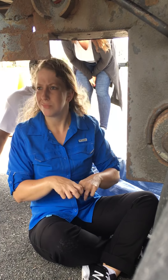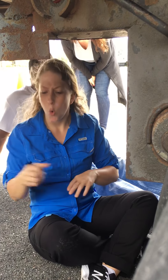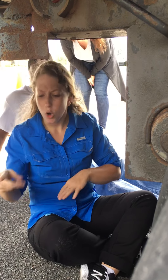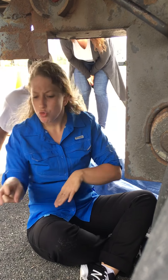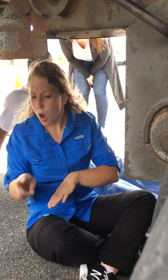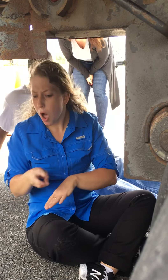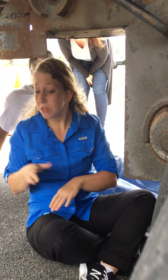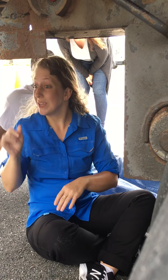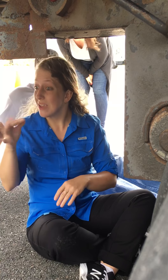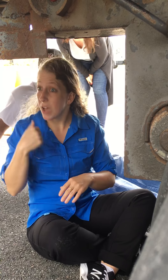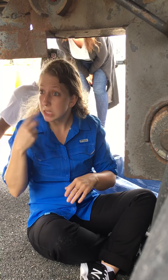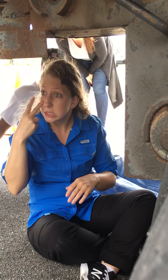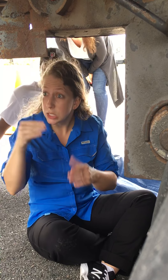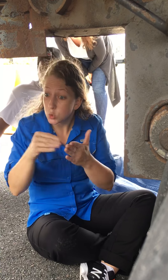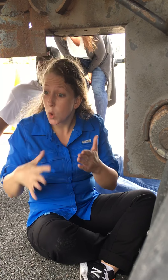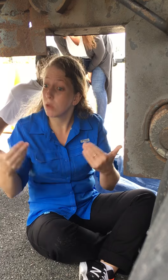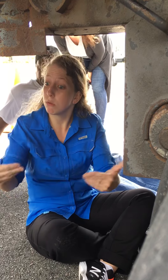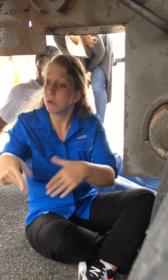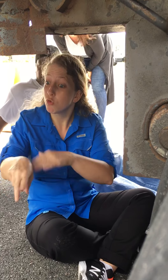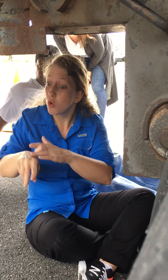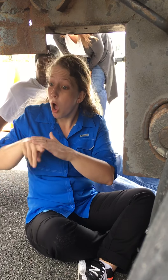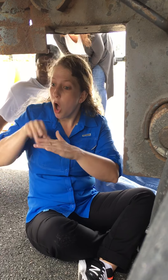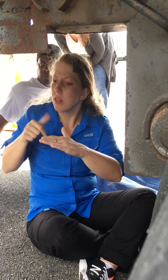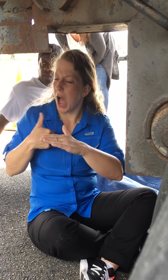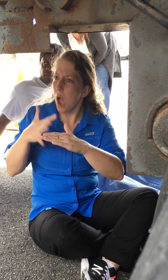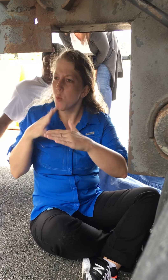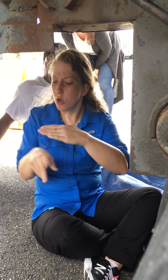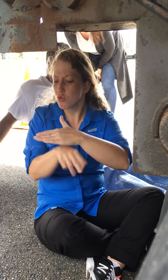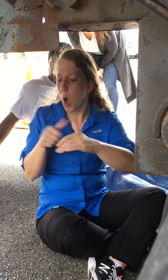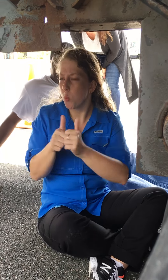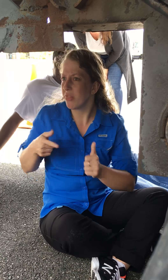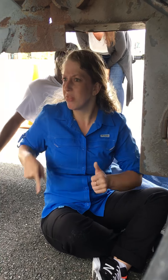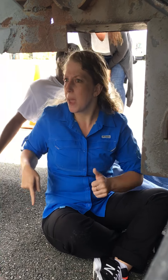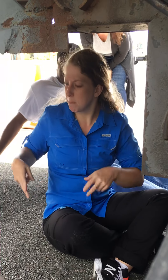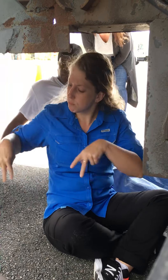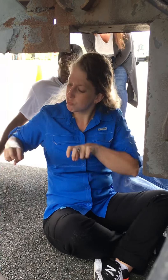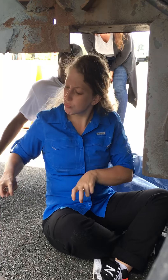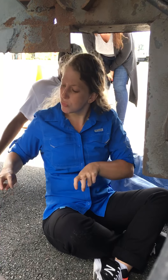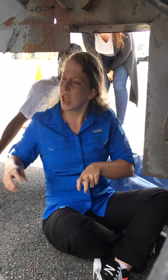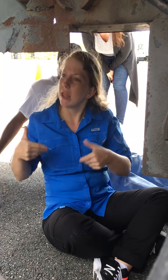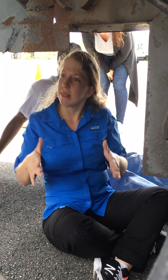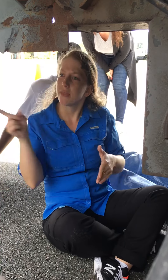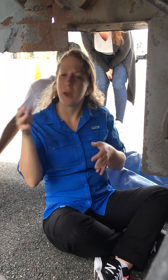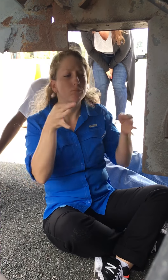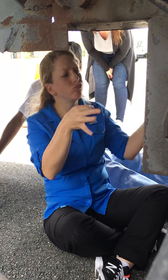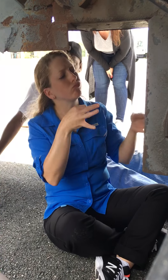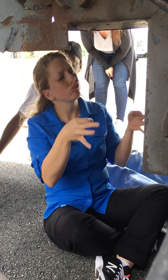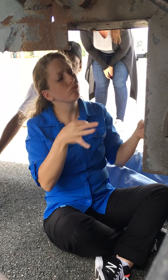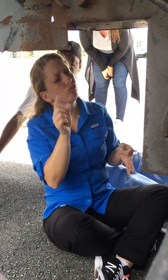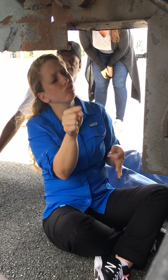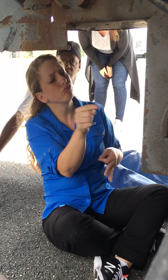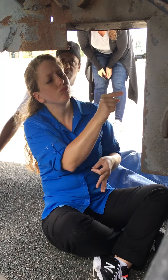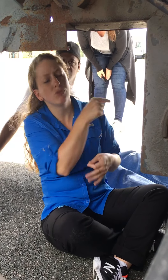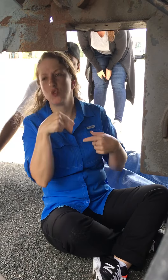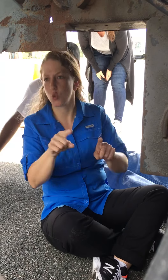crawl up under here with them, and I'm gonna sit over to the side and let them start pointing to stuff and explaining what they're doing, and I'm just gonna sit there and